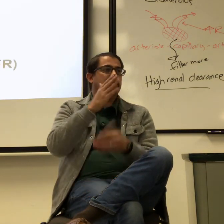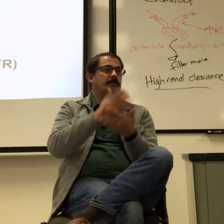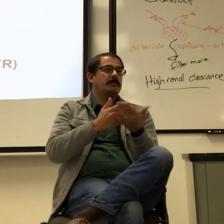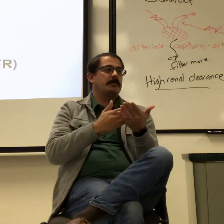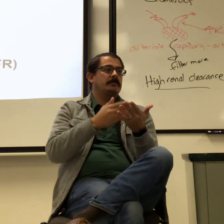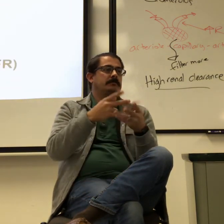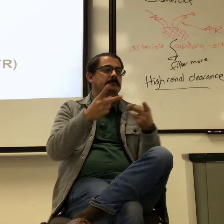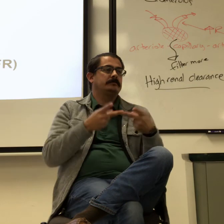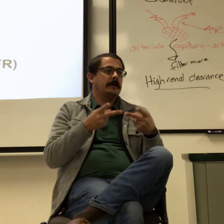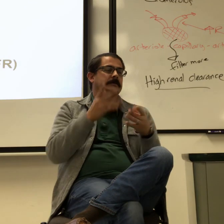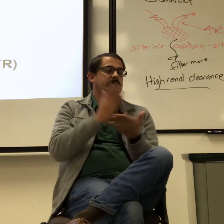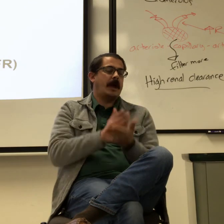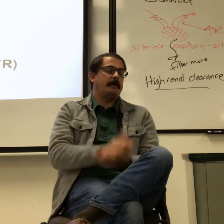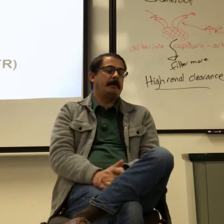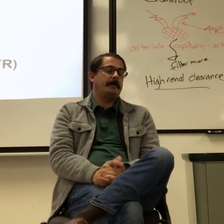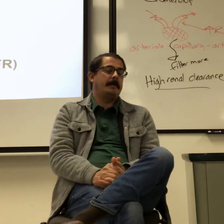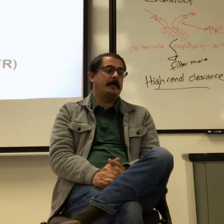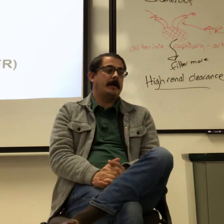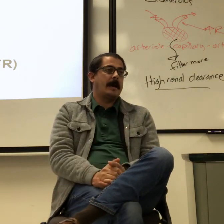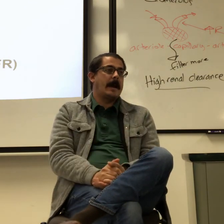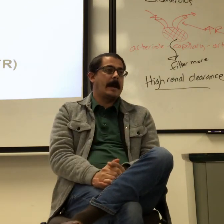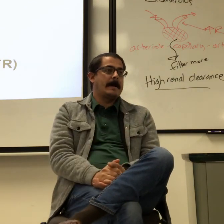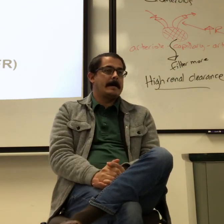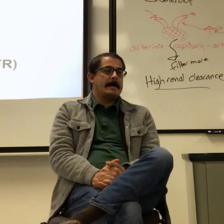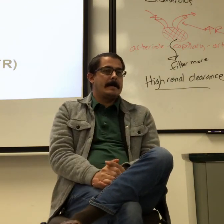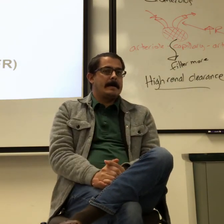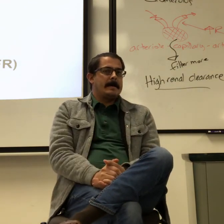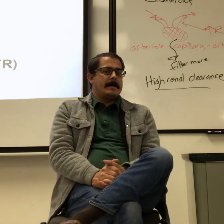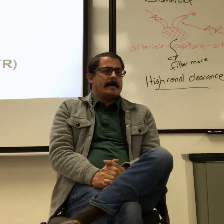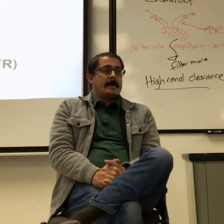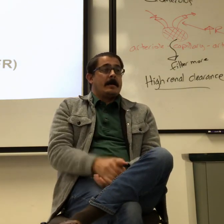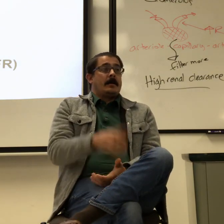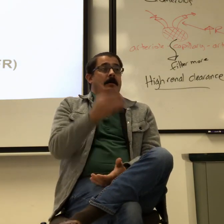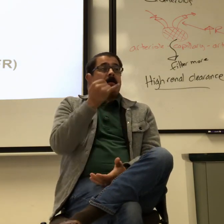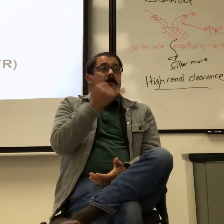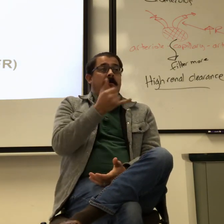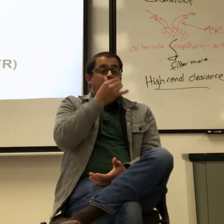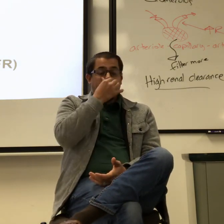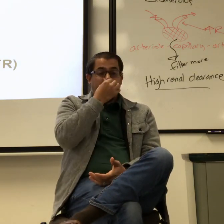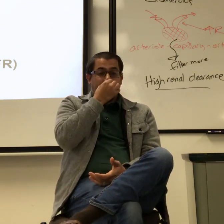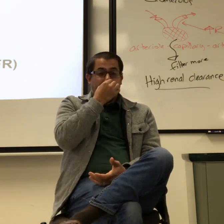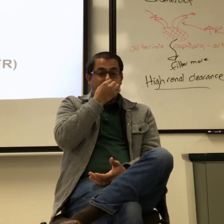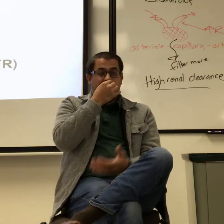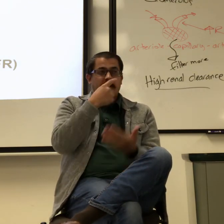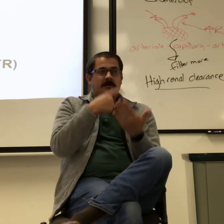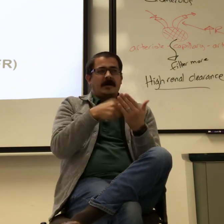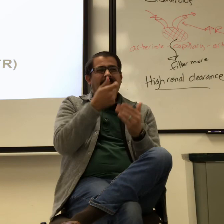What I want to do is